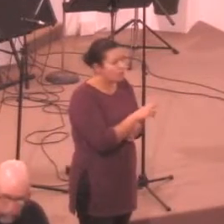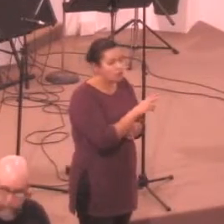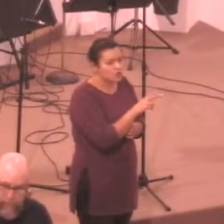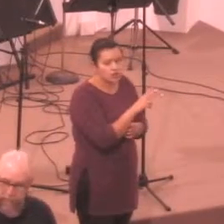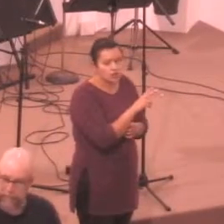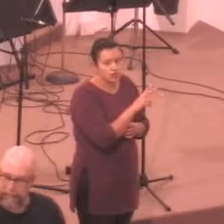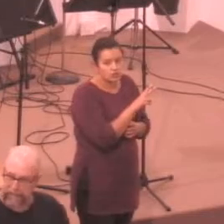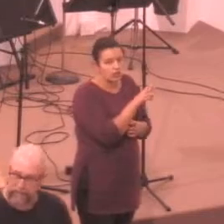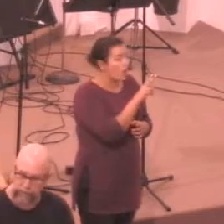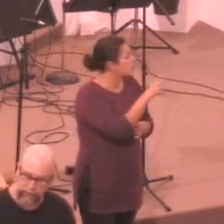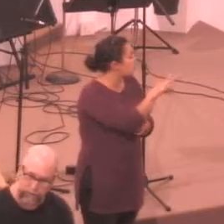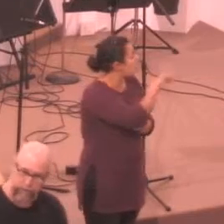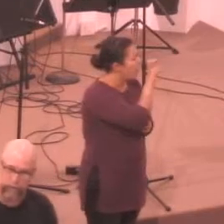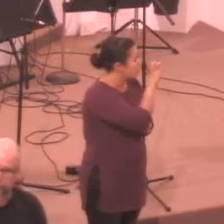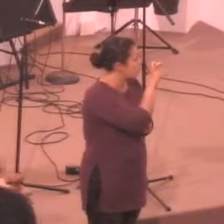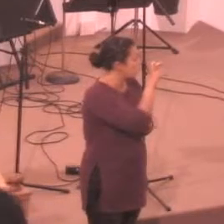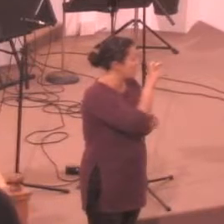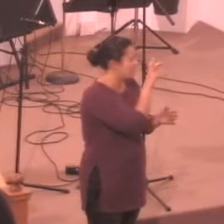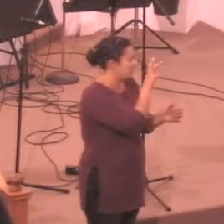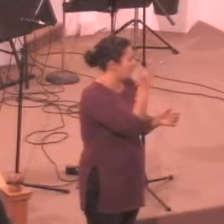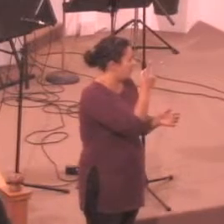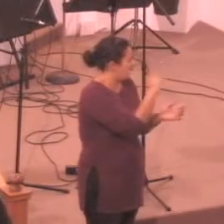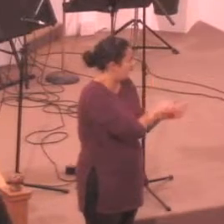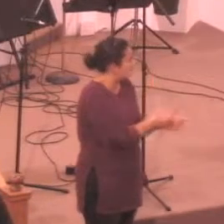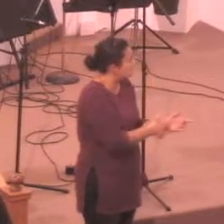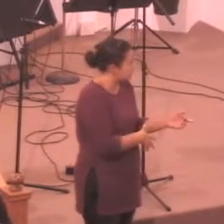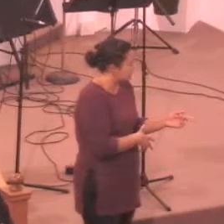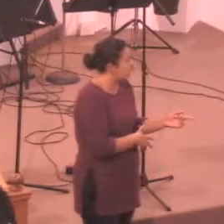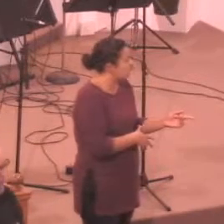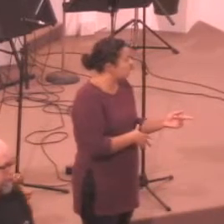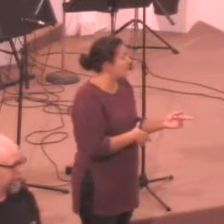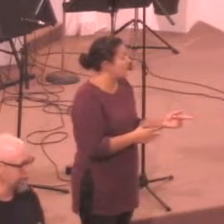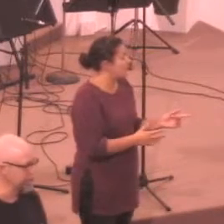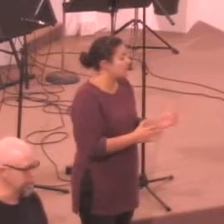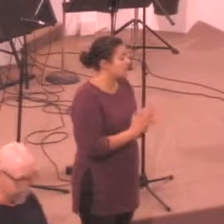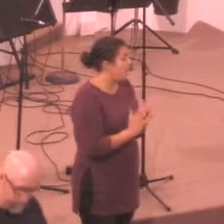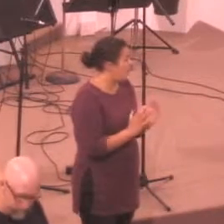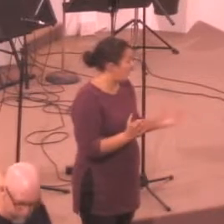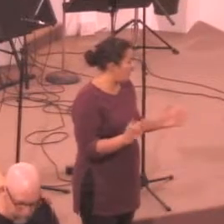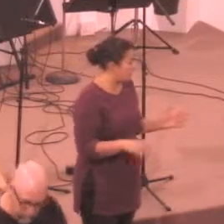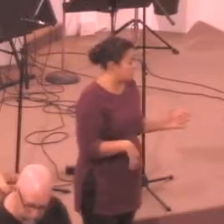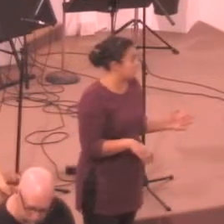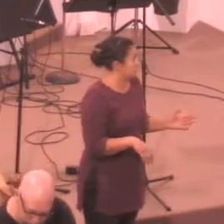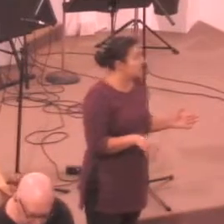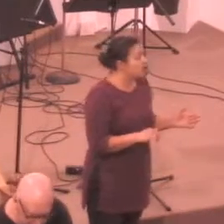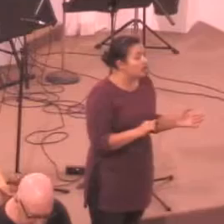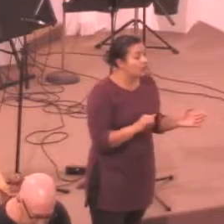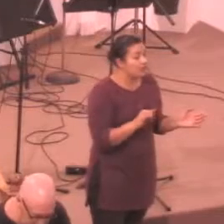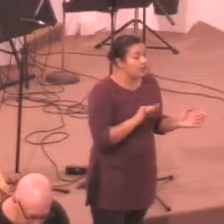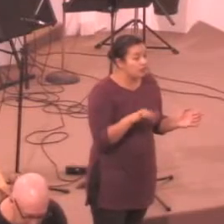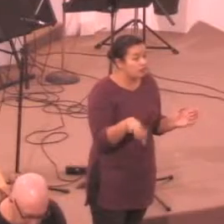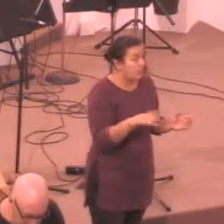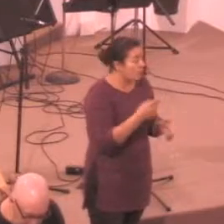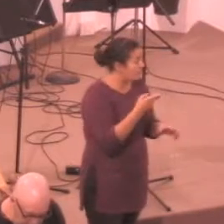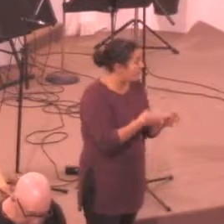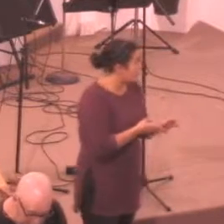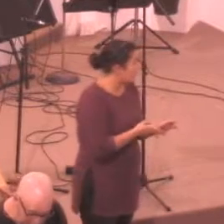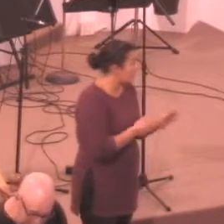230 more than they did last year. So those of you that participated in that, that's an awesome, awesome thing to go